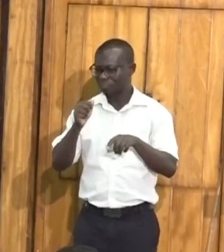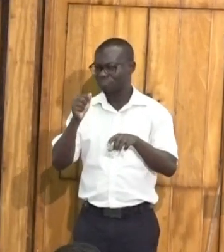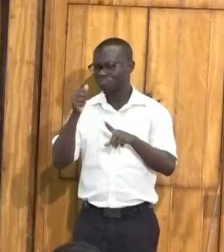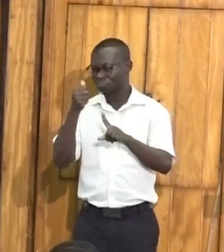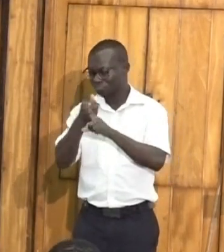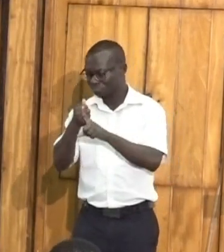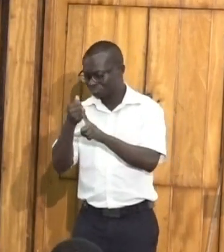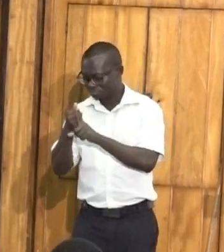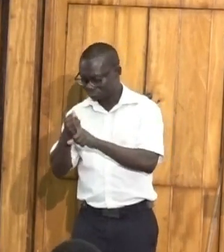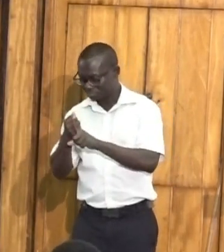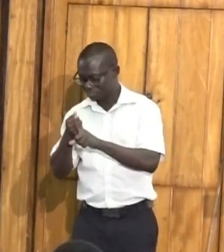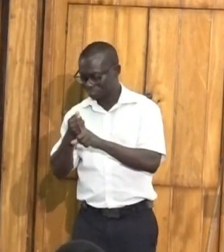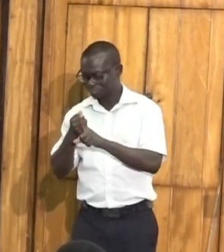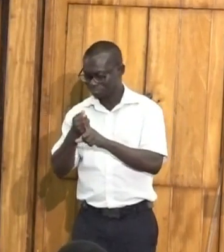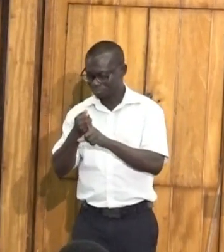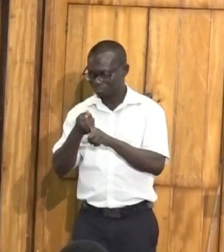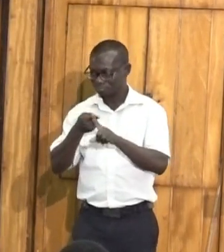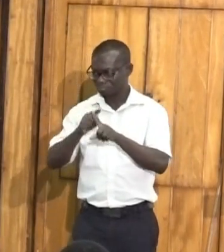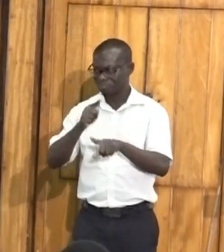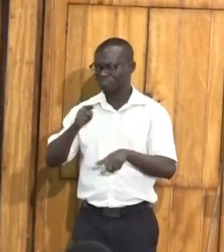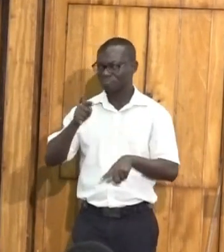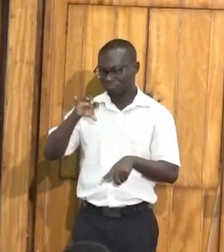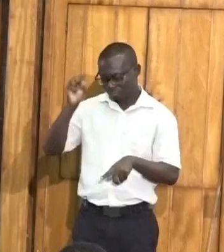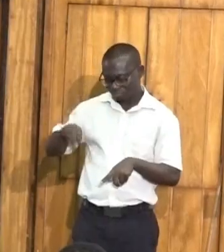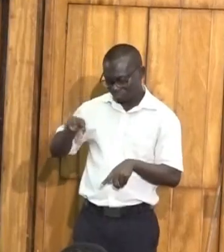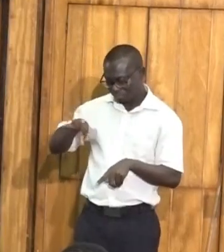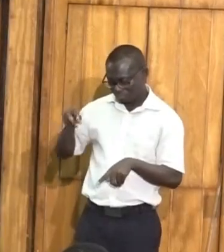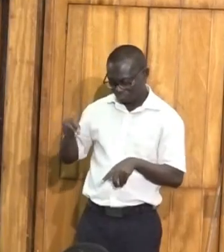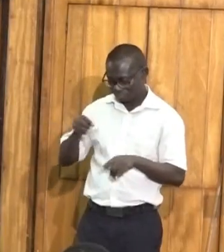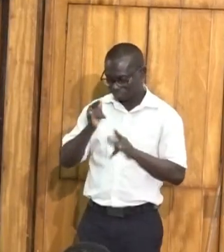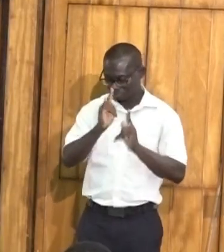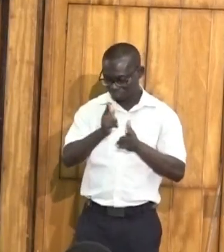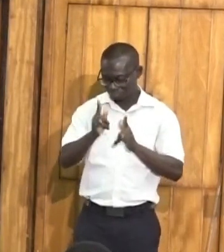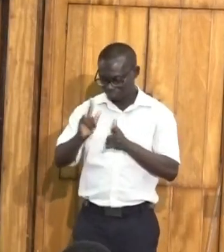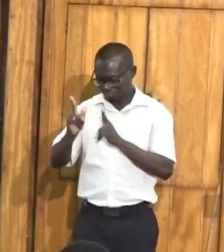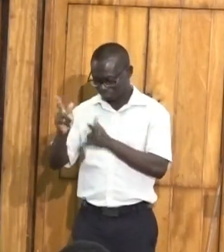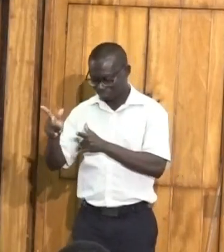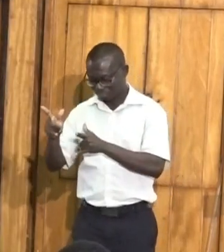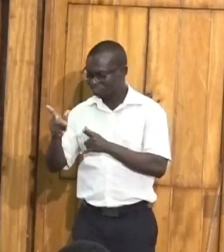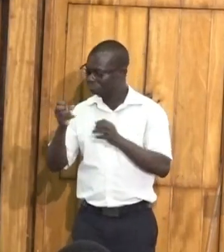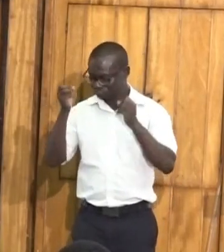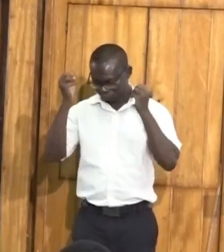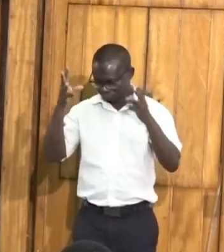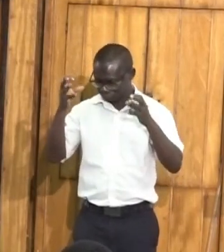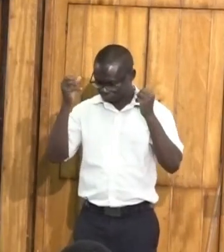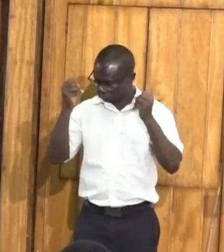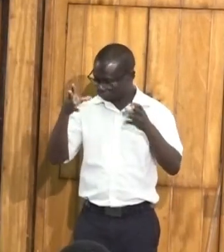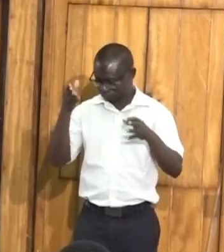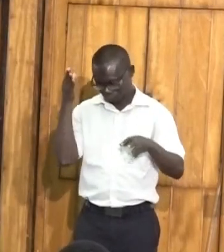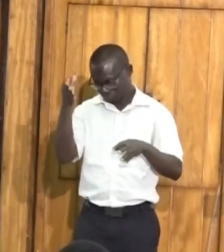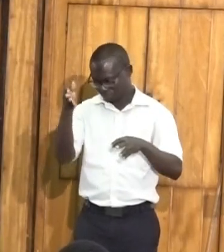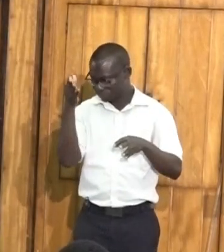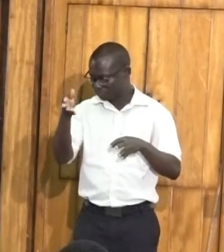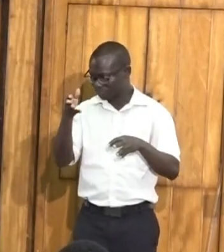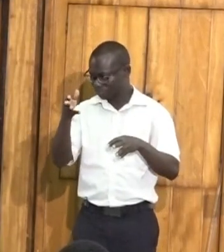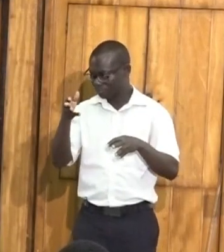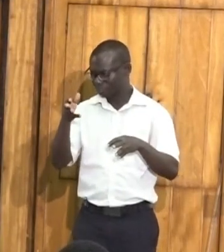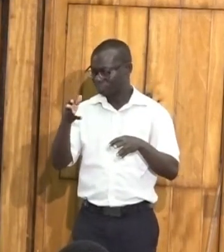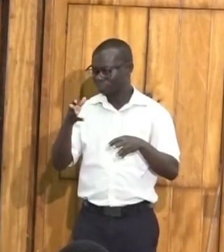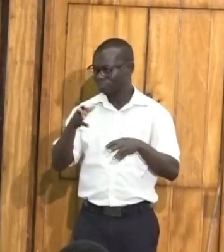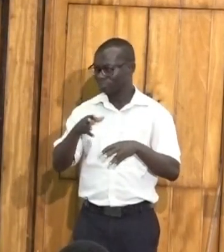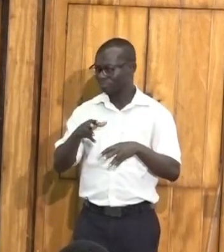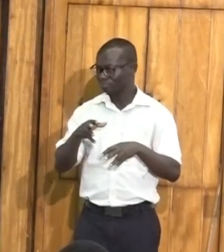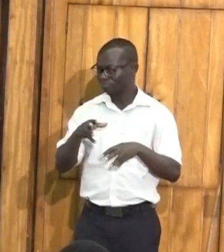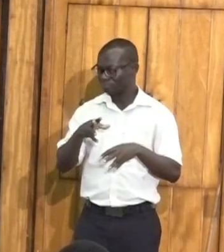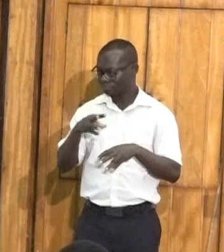not yet out from South Africa. Stigma is very much alive. And disclosure.